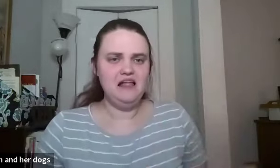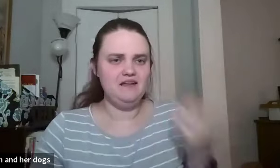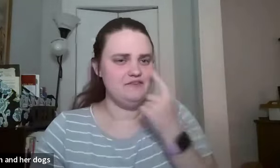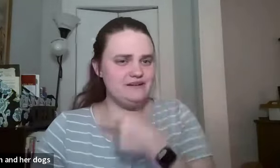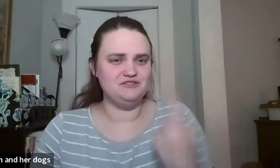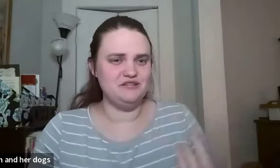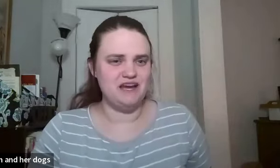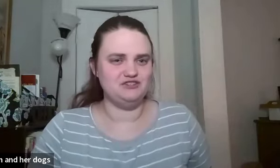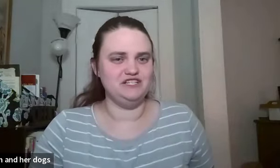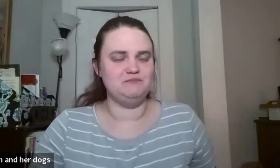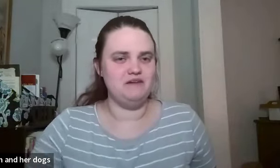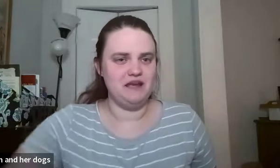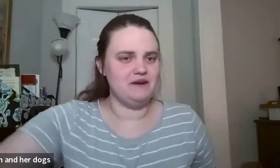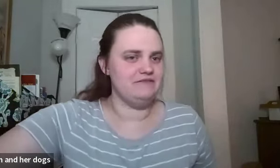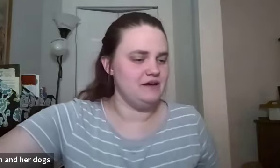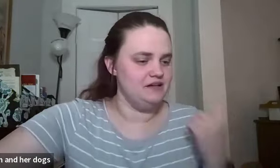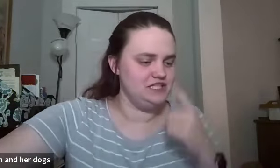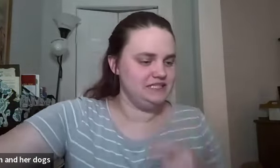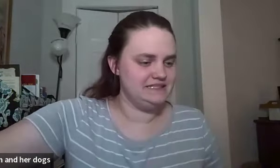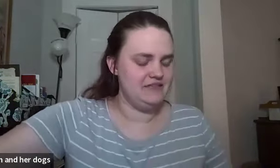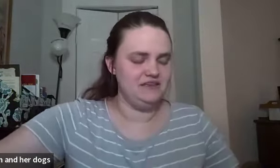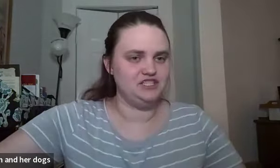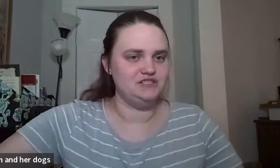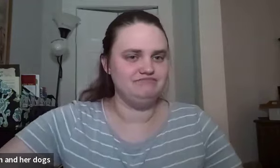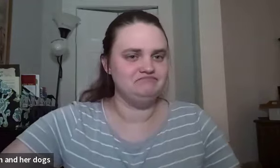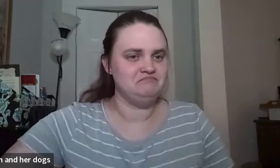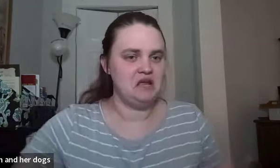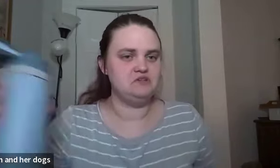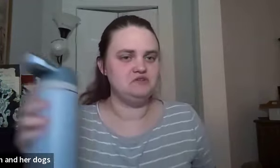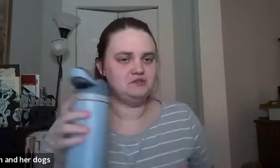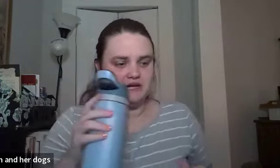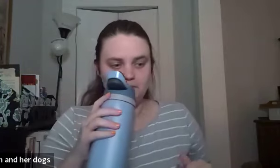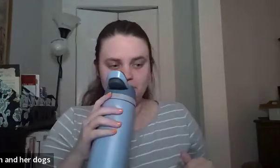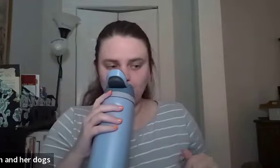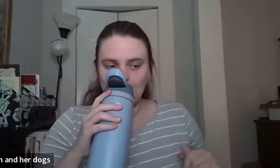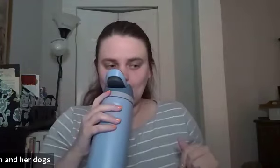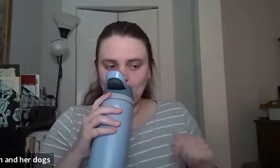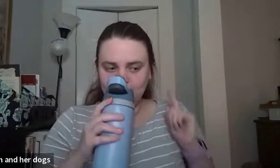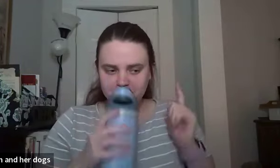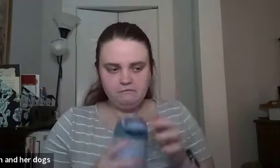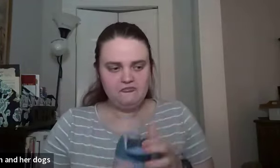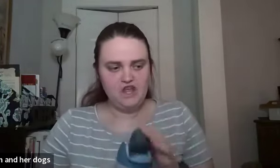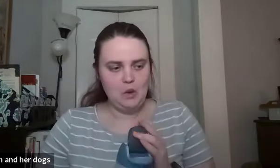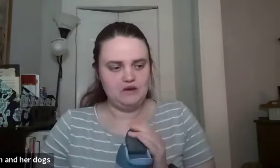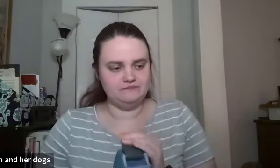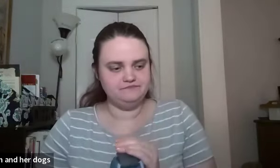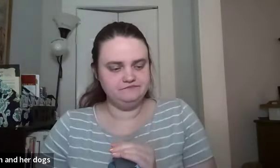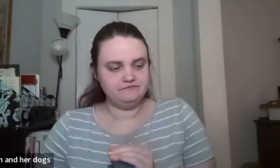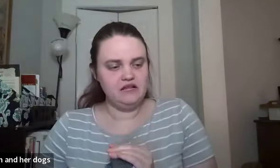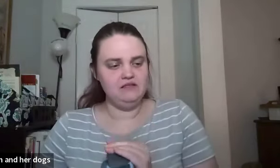And that's why I still keep naturally just puffing out my cheeks. I think it's just, I'm too used to it now. Okay,